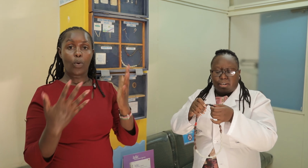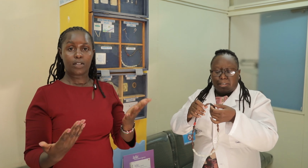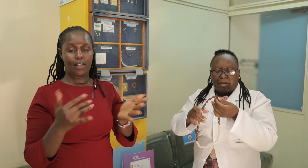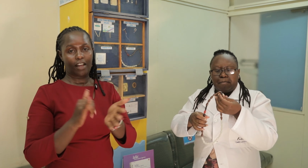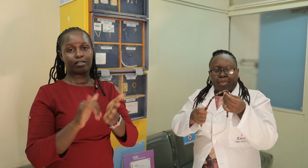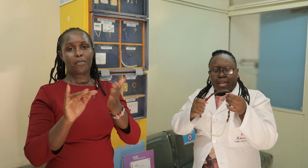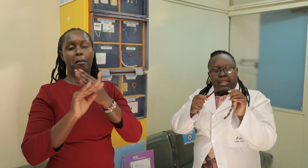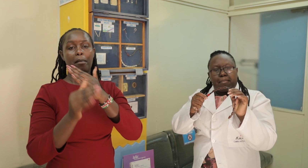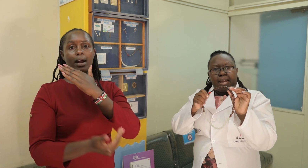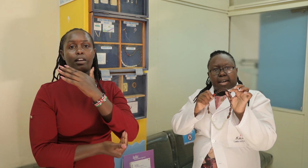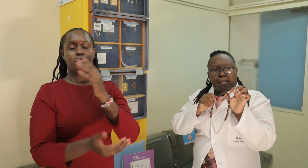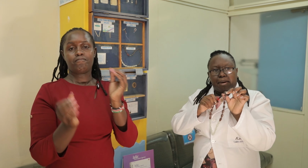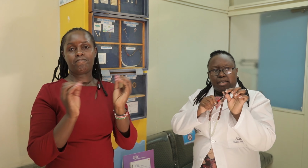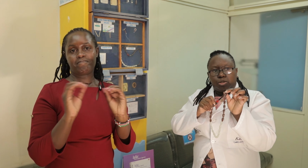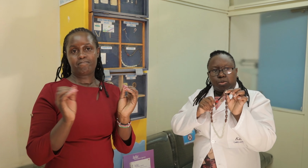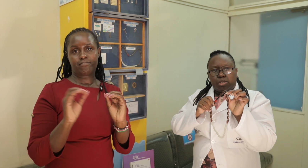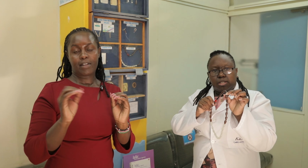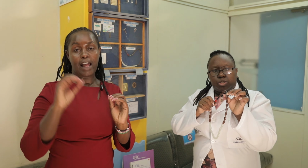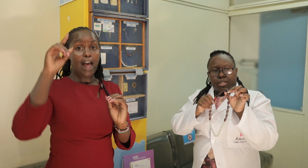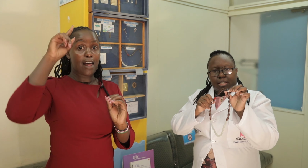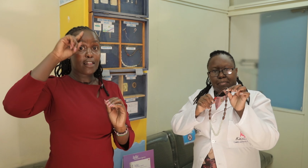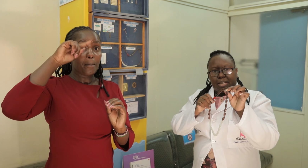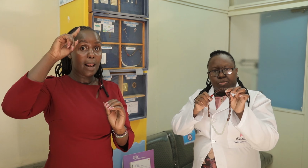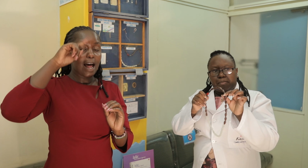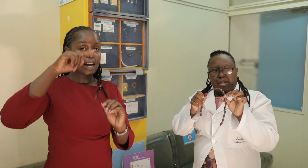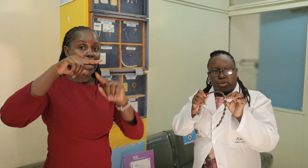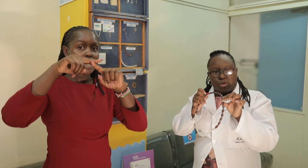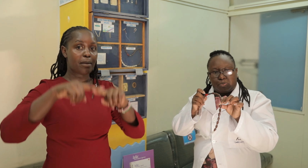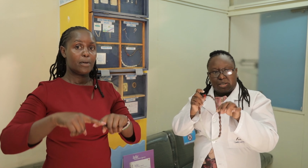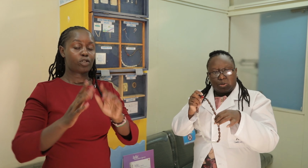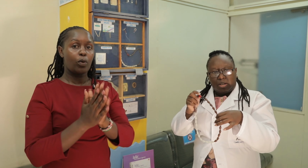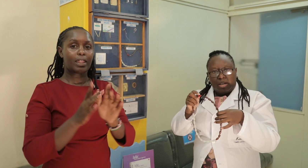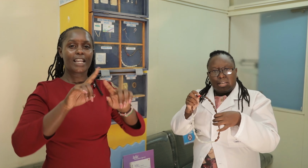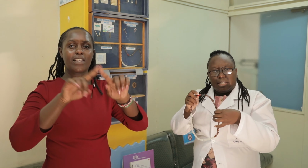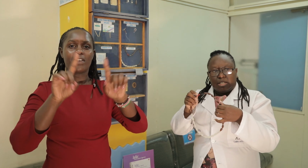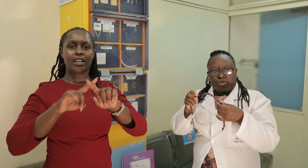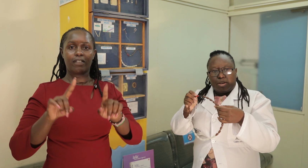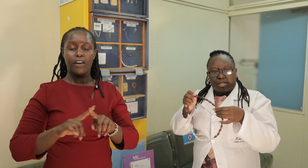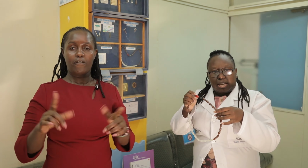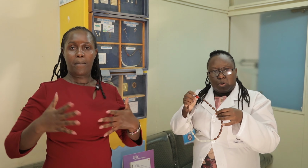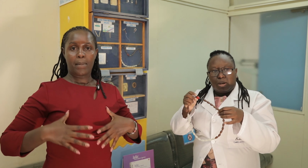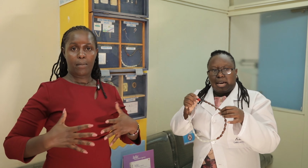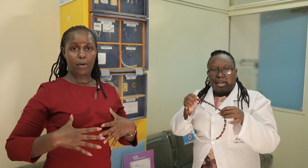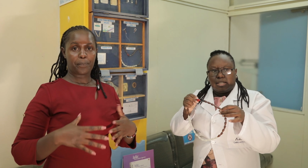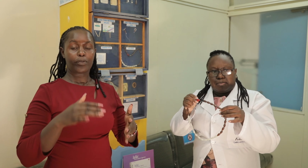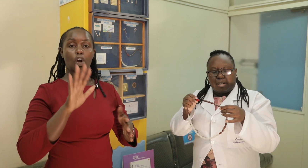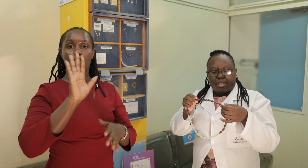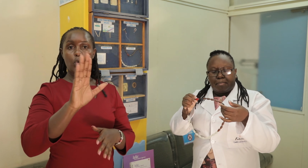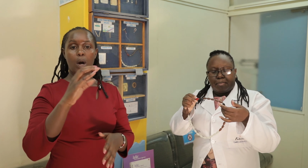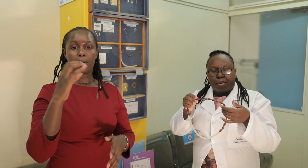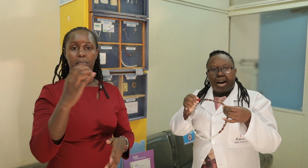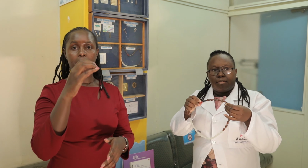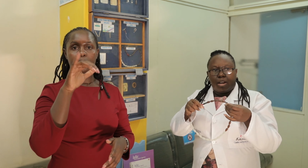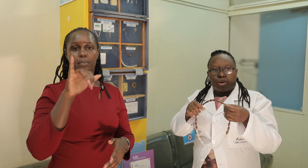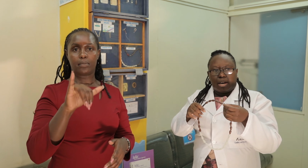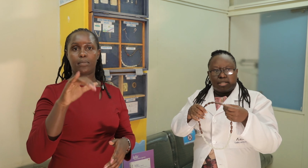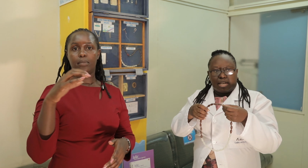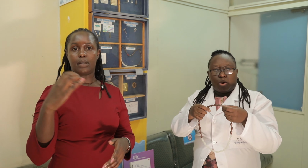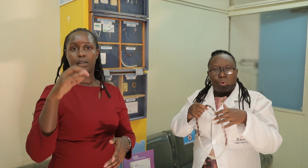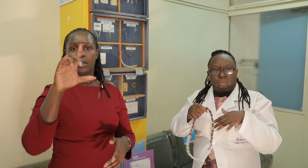get pregnant. The black part shows it depends from person to person. This is where your cycle ends, but some people have